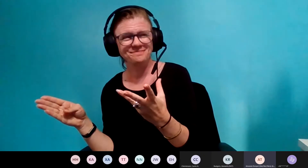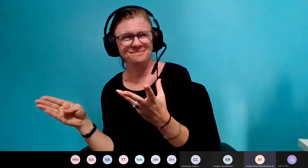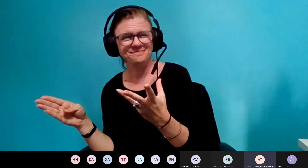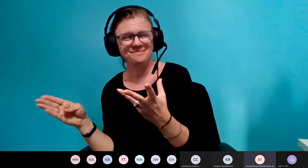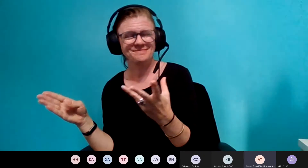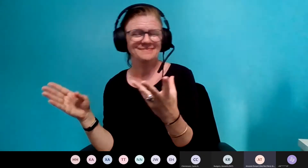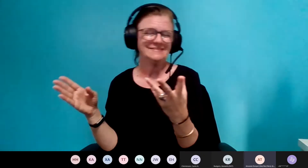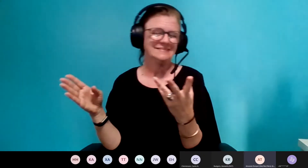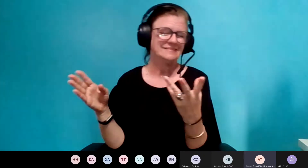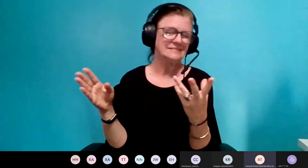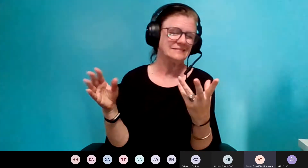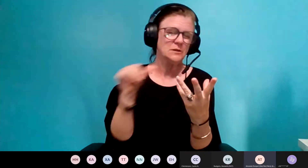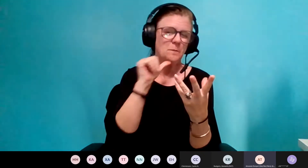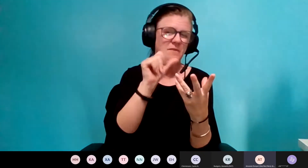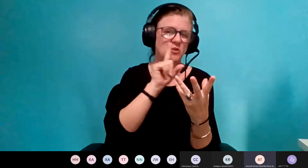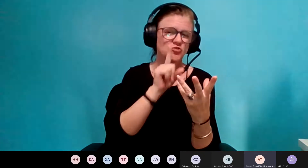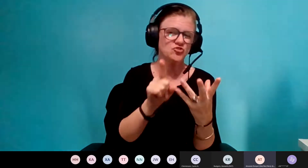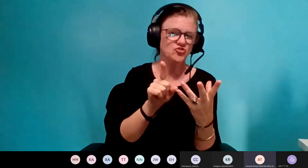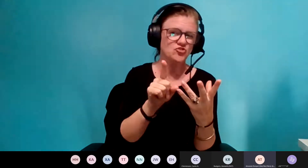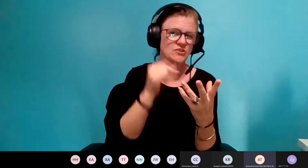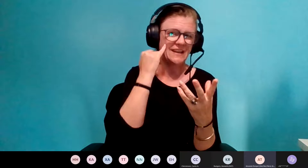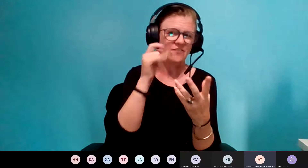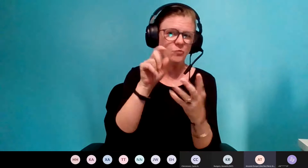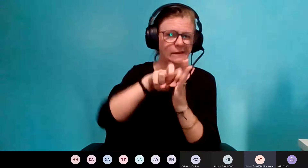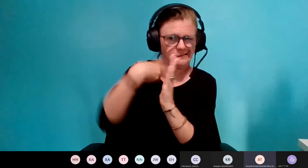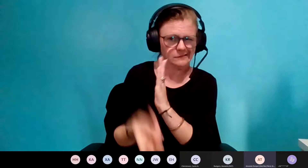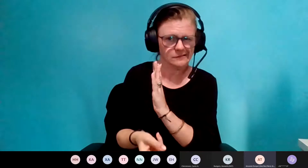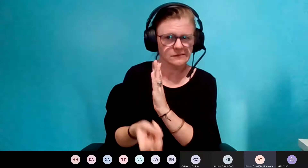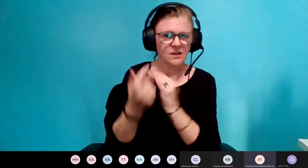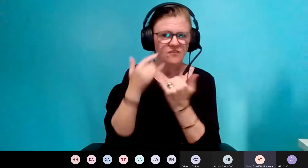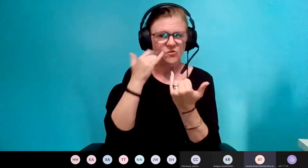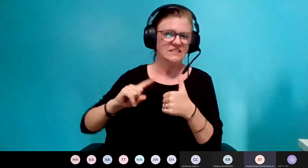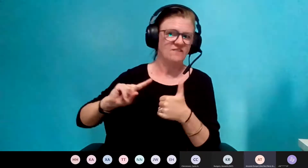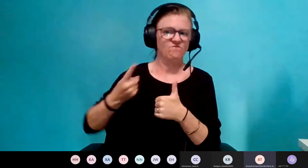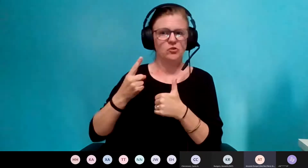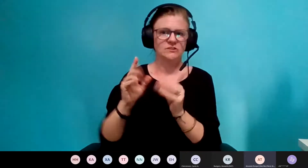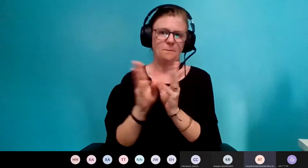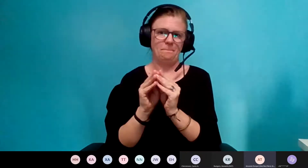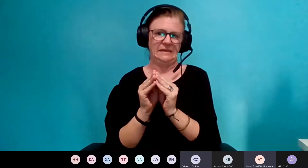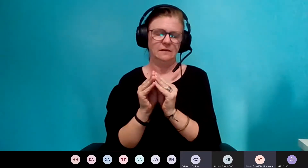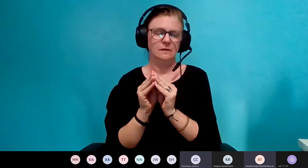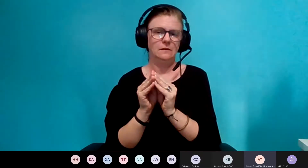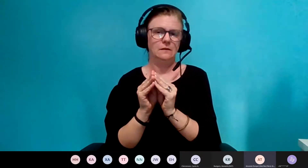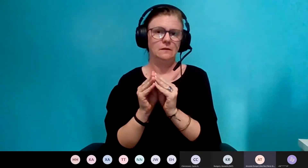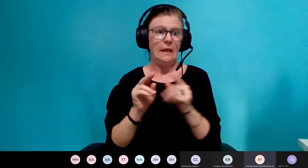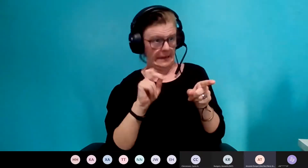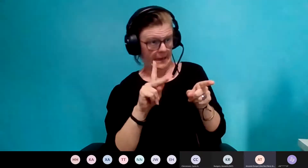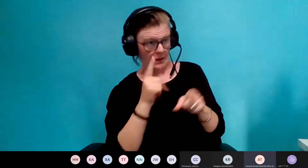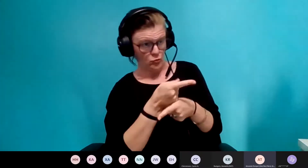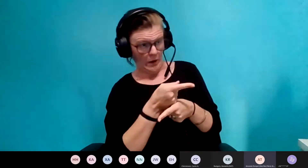But I'm not sure that's a good thing to get in too much in the weeds for this first discussion. Nick, is that what you were looking for?